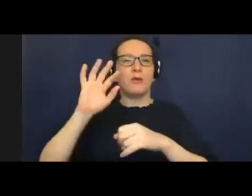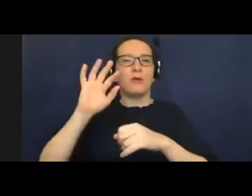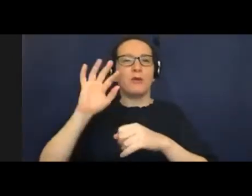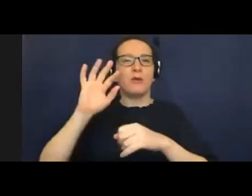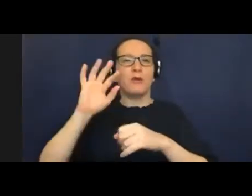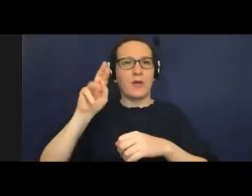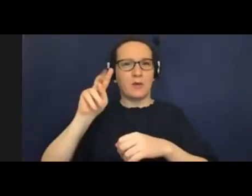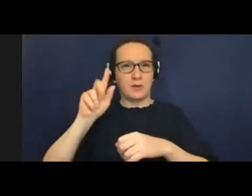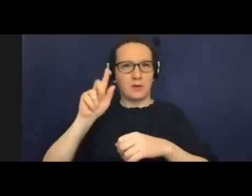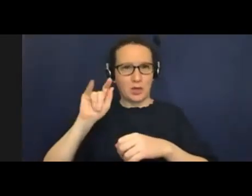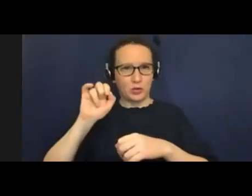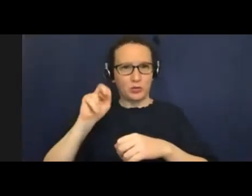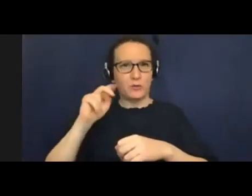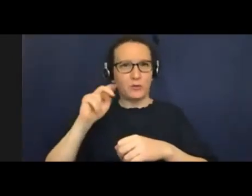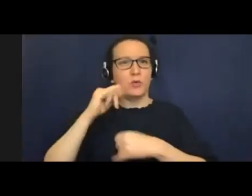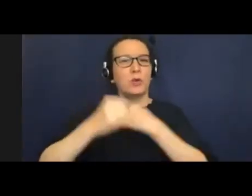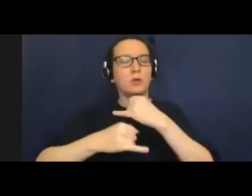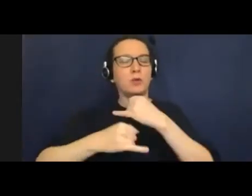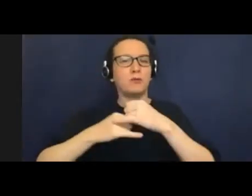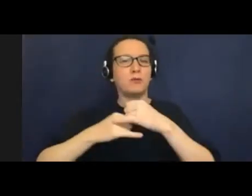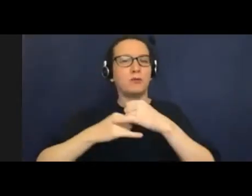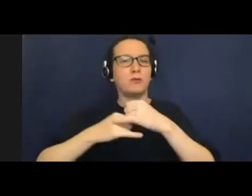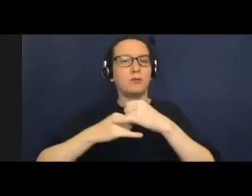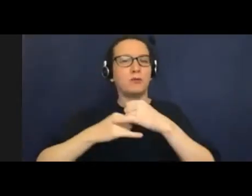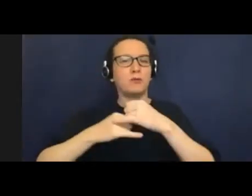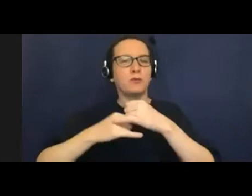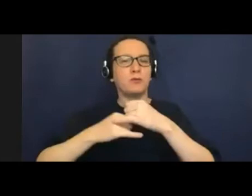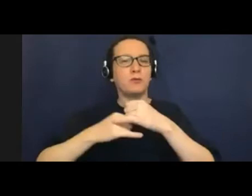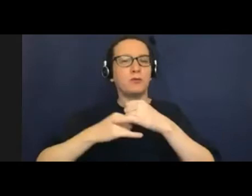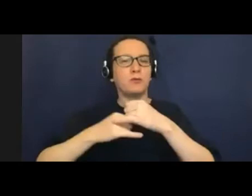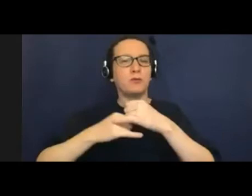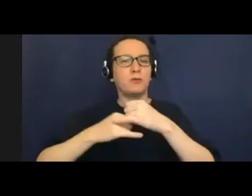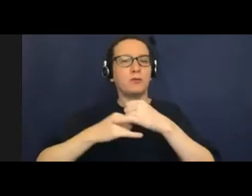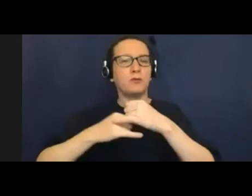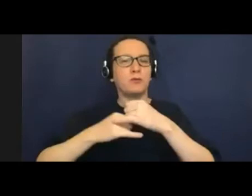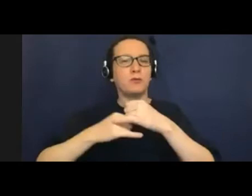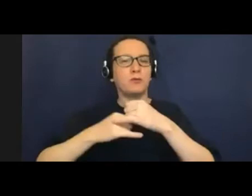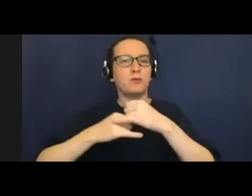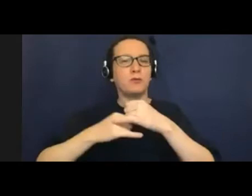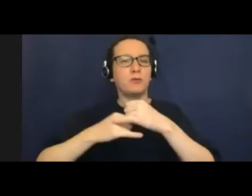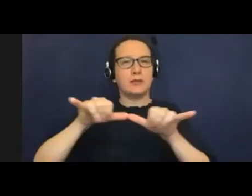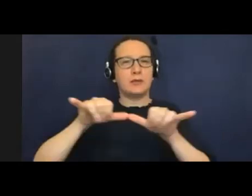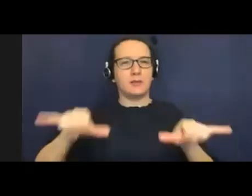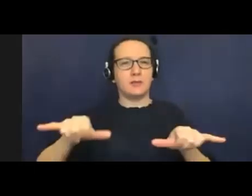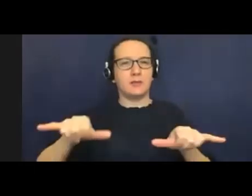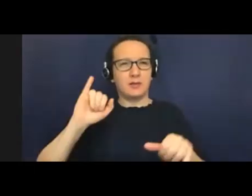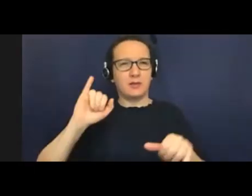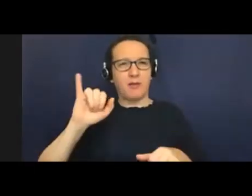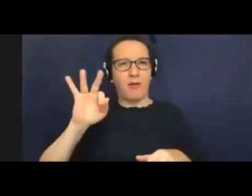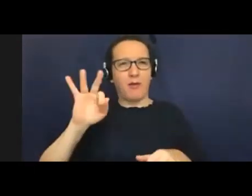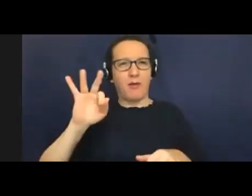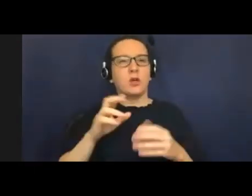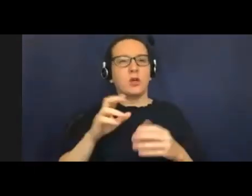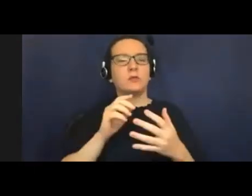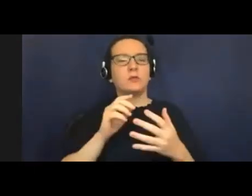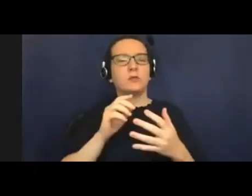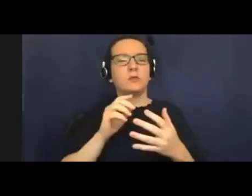Systems, or IFES, in our webinar series on elections during the COVID-19